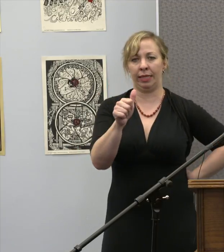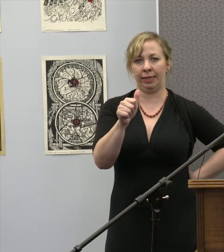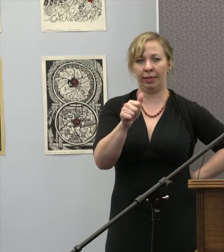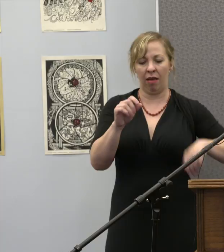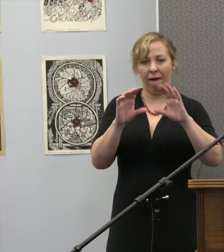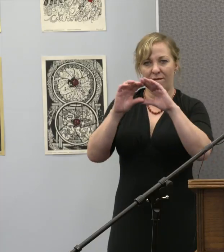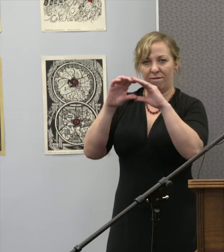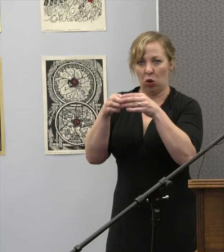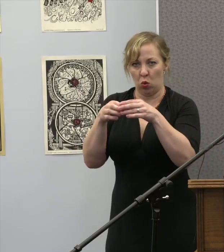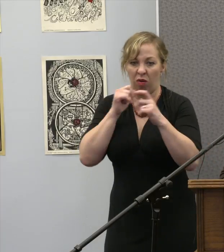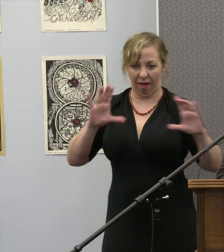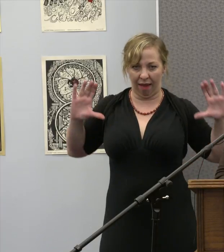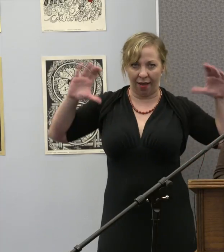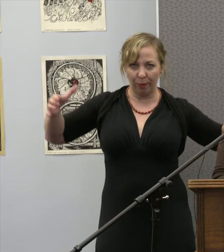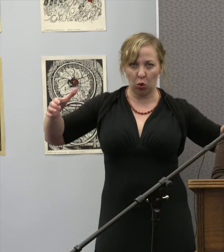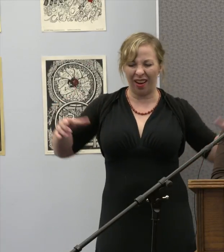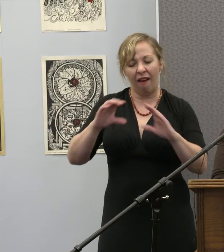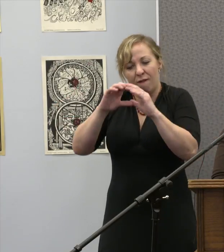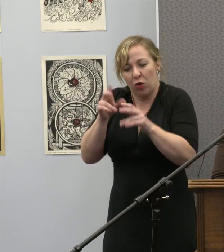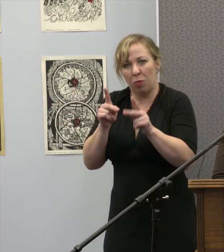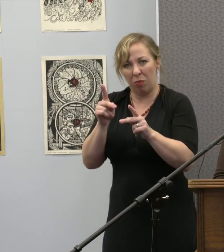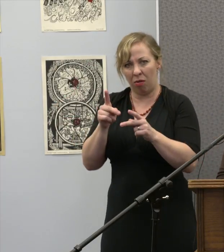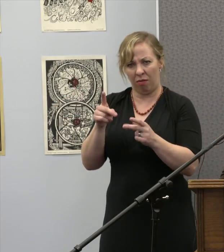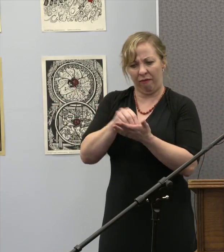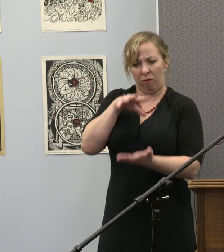need to challenge. That's what should be shamed, not poor people.